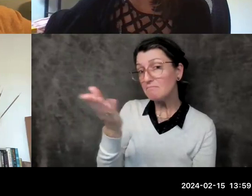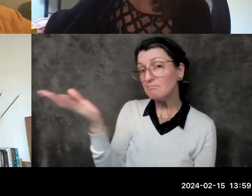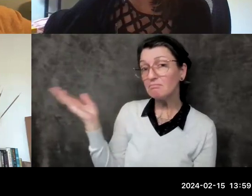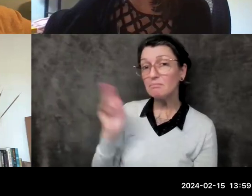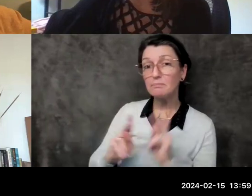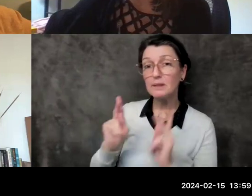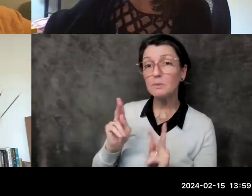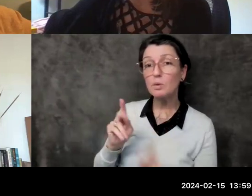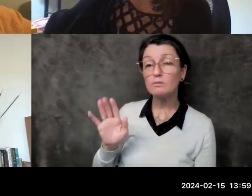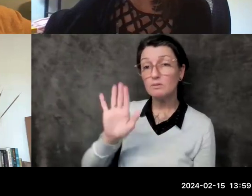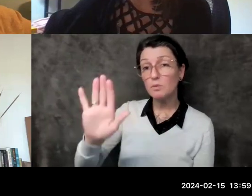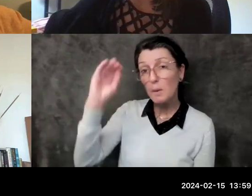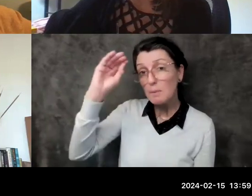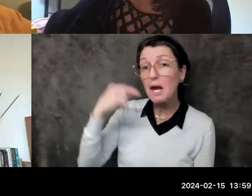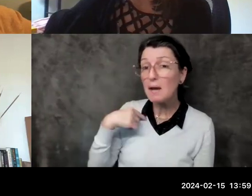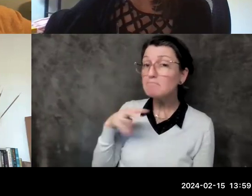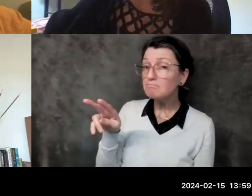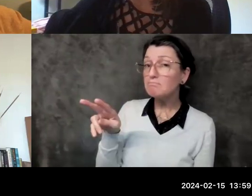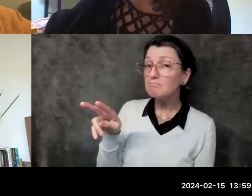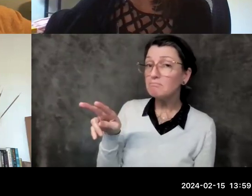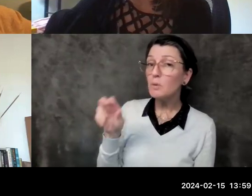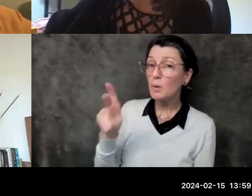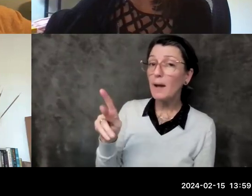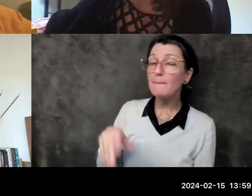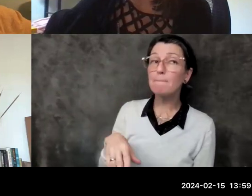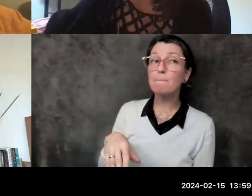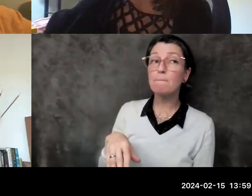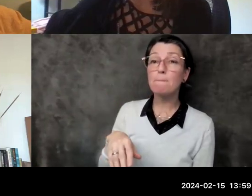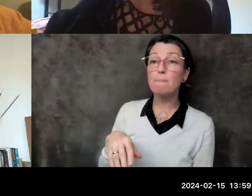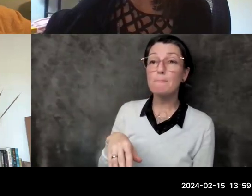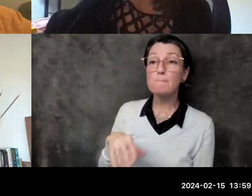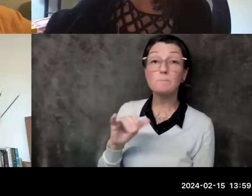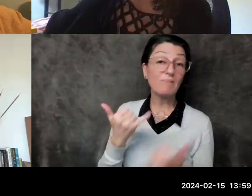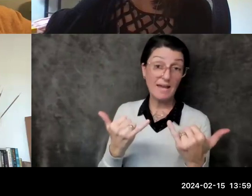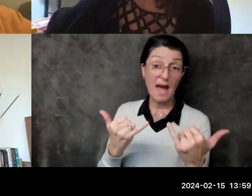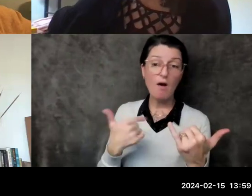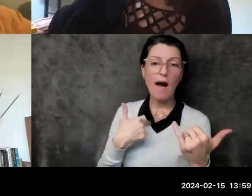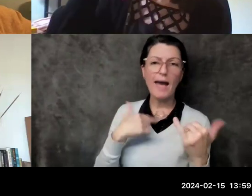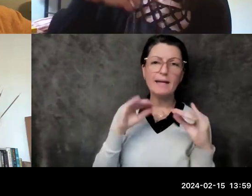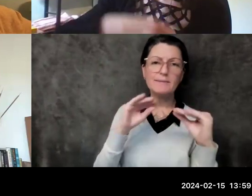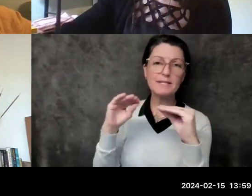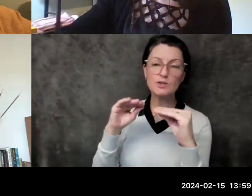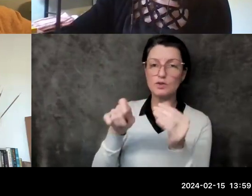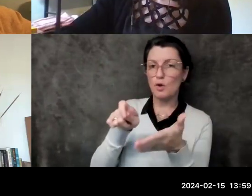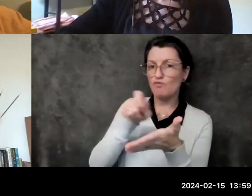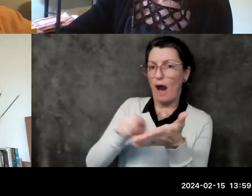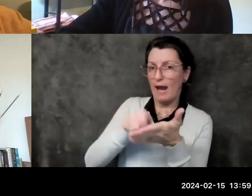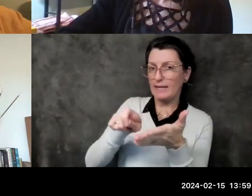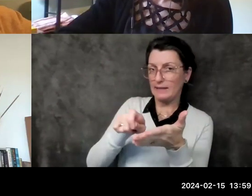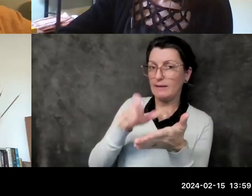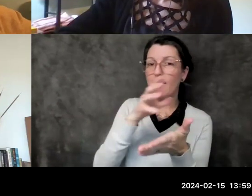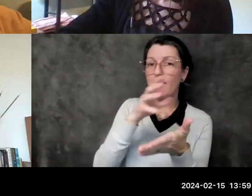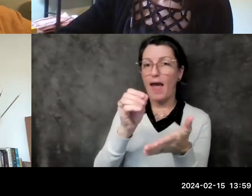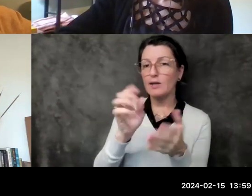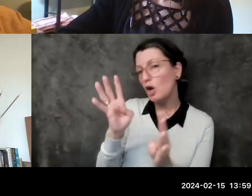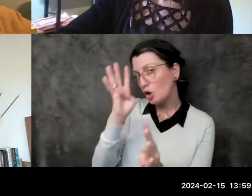And, so now it's interesting because teaching writing, both creative writing and also comp, I